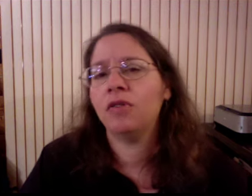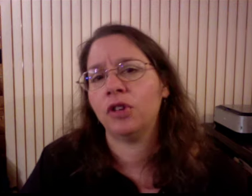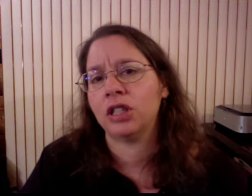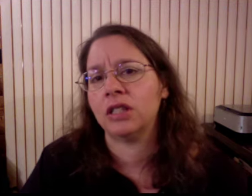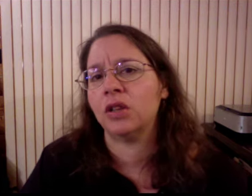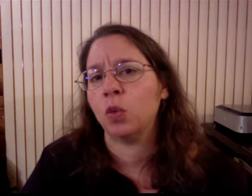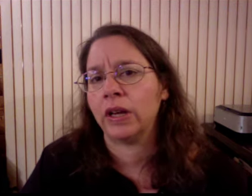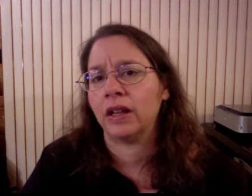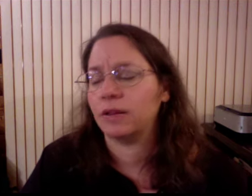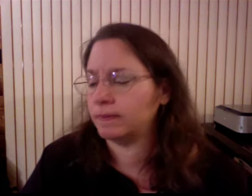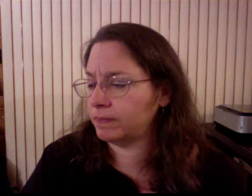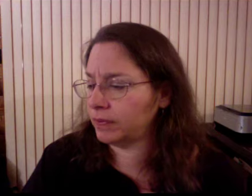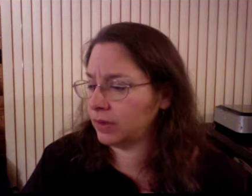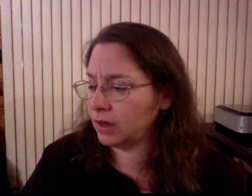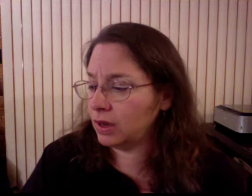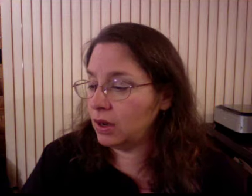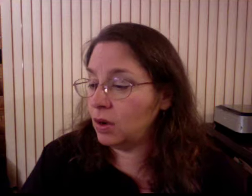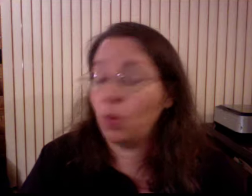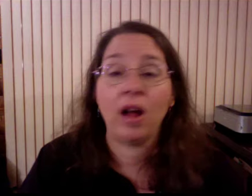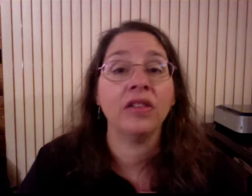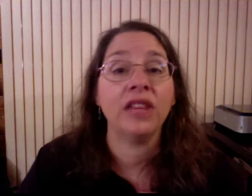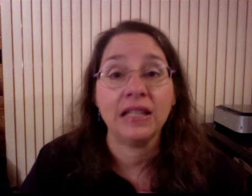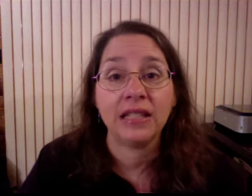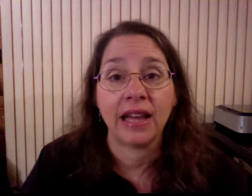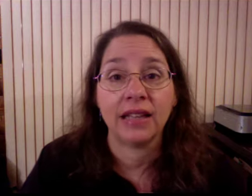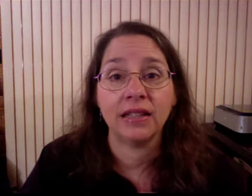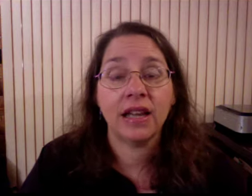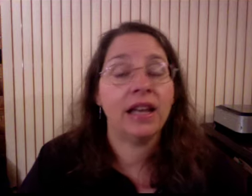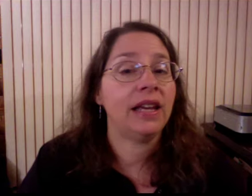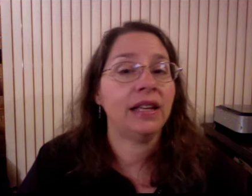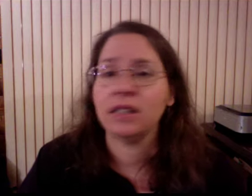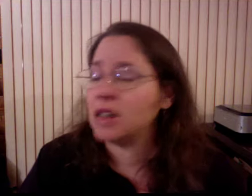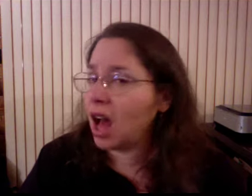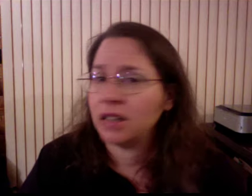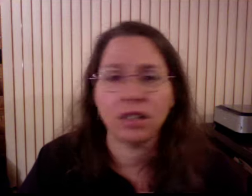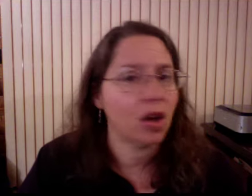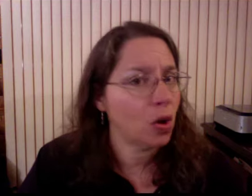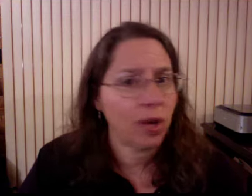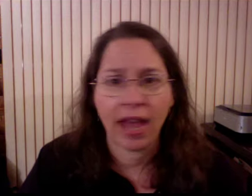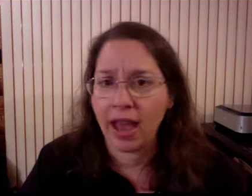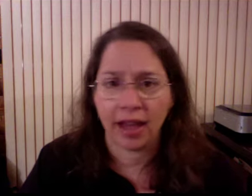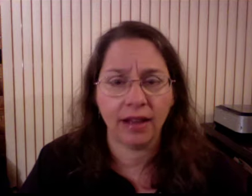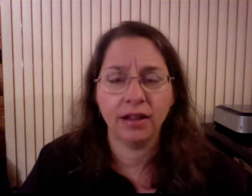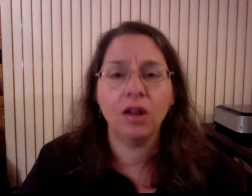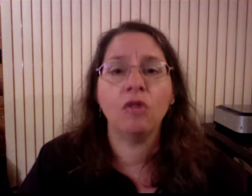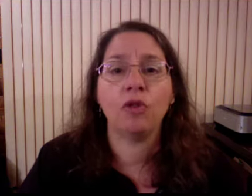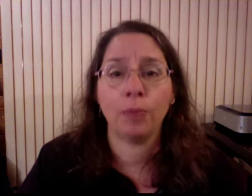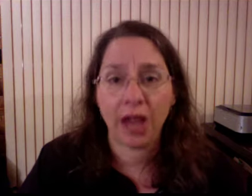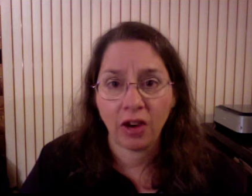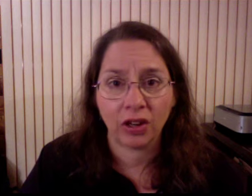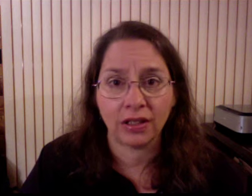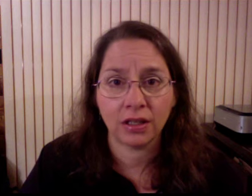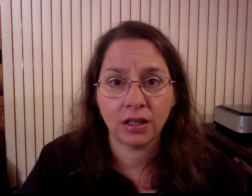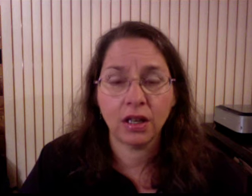versus the will? Well, these days, it's not okay for parents